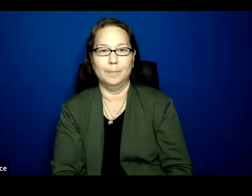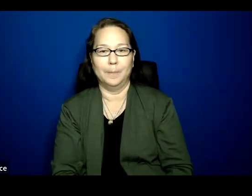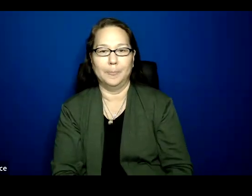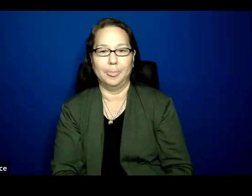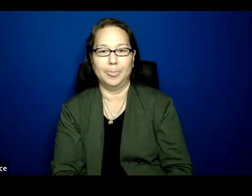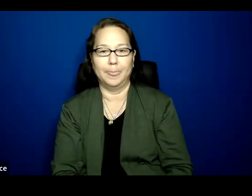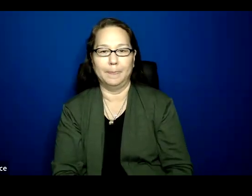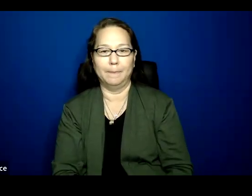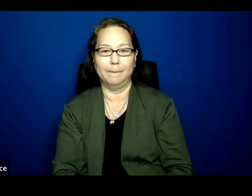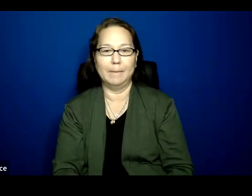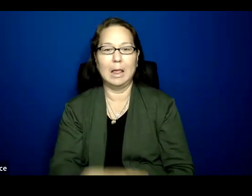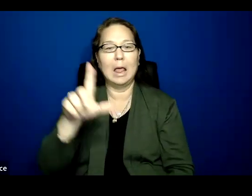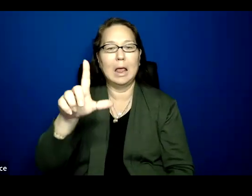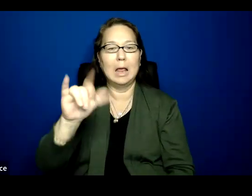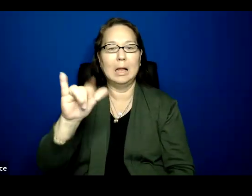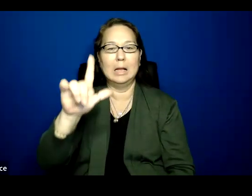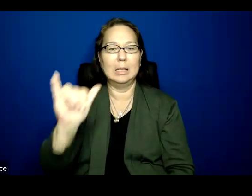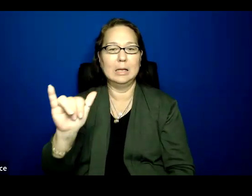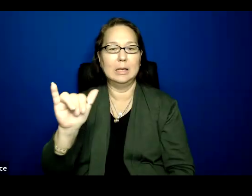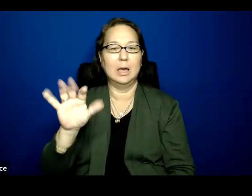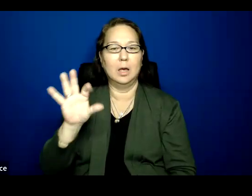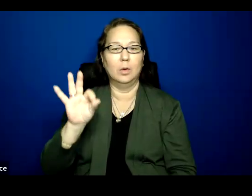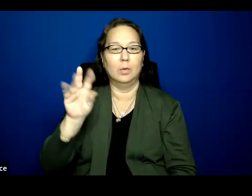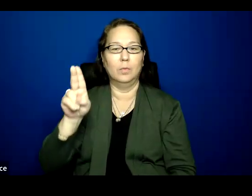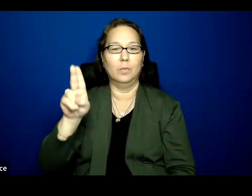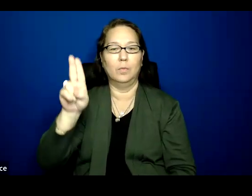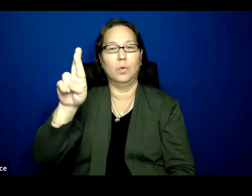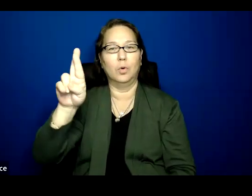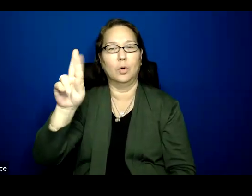Lily Furtado. Lily Furtado.